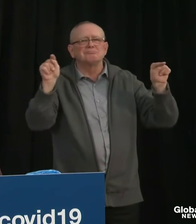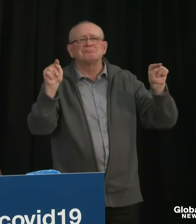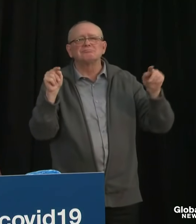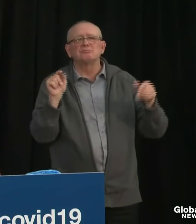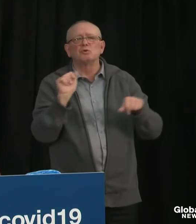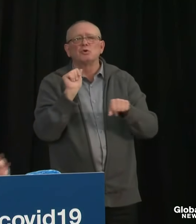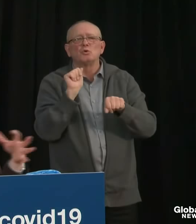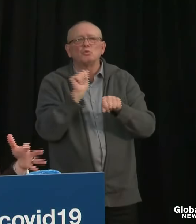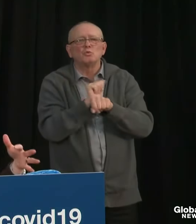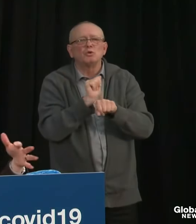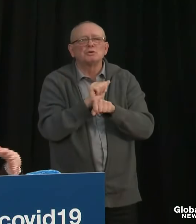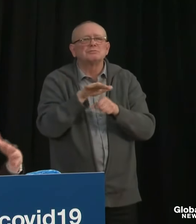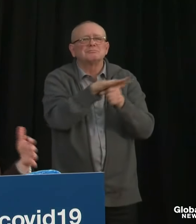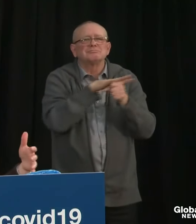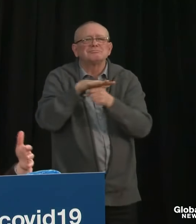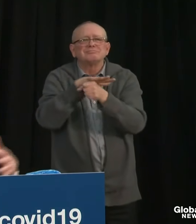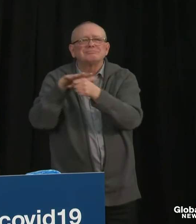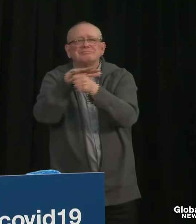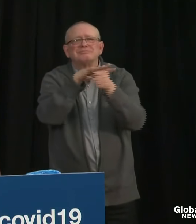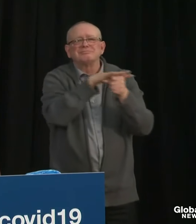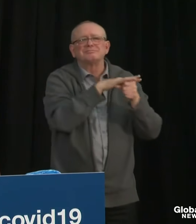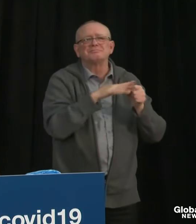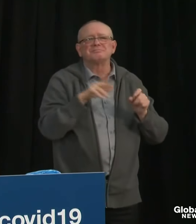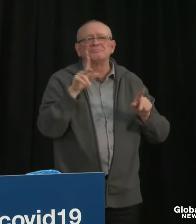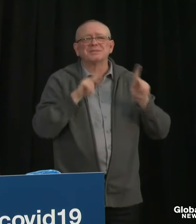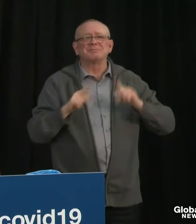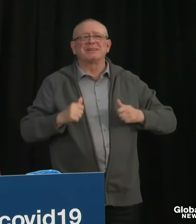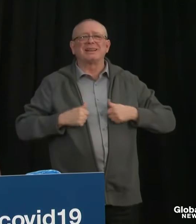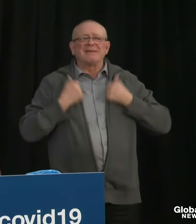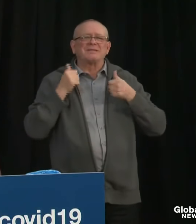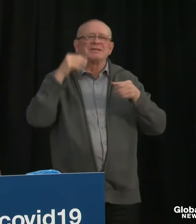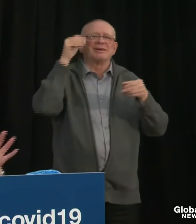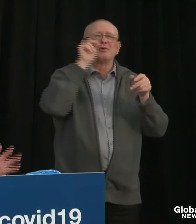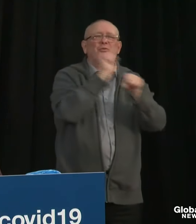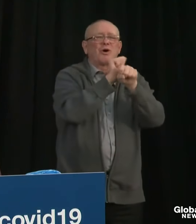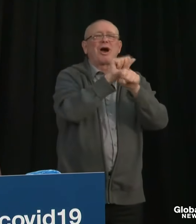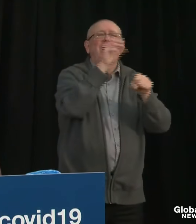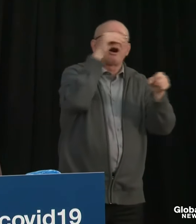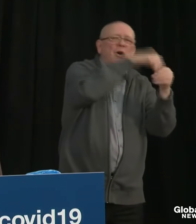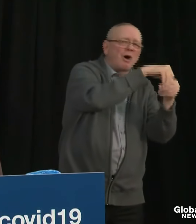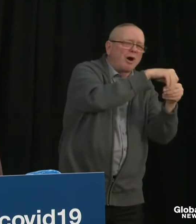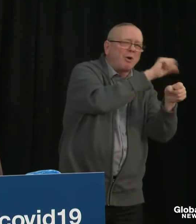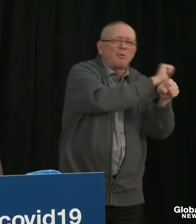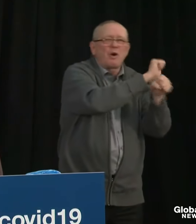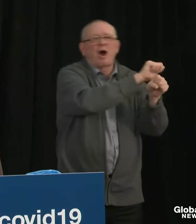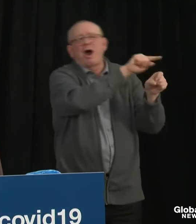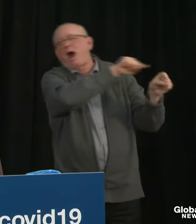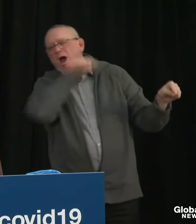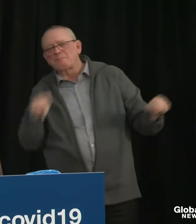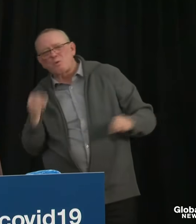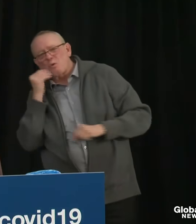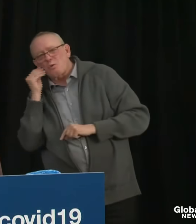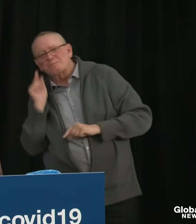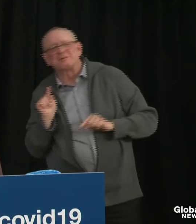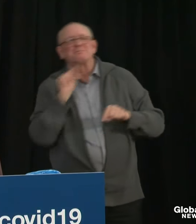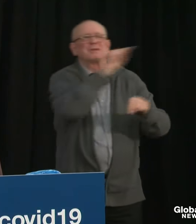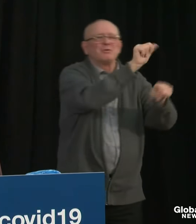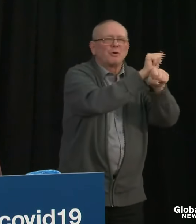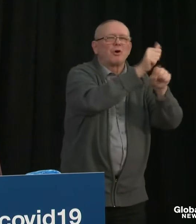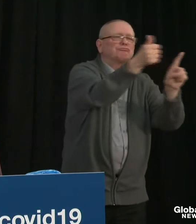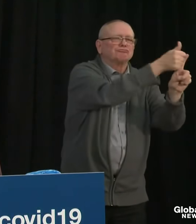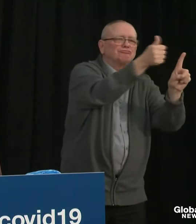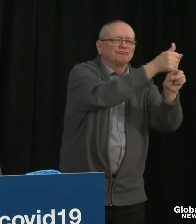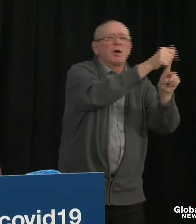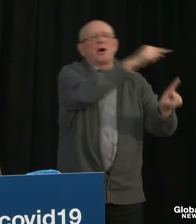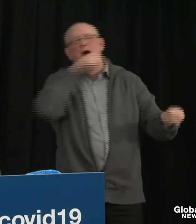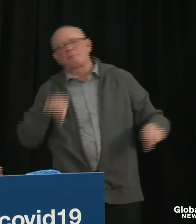may come in and out and the work camps where people live while they are in that remote area. So there's been a lot of